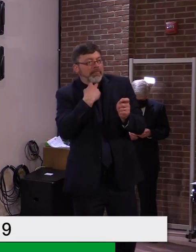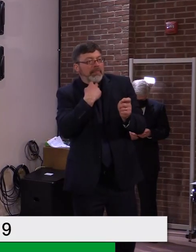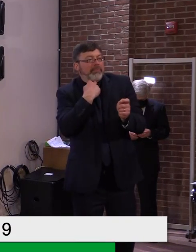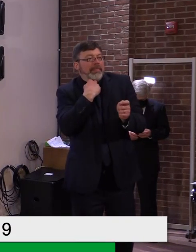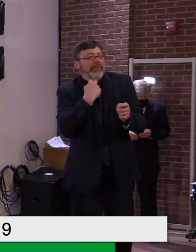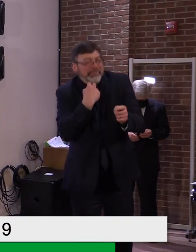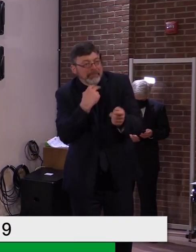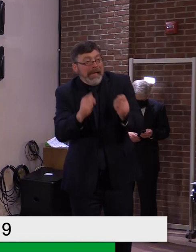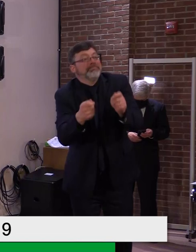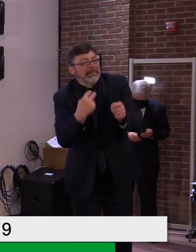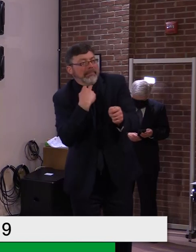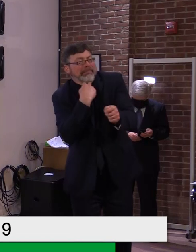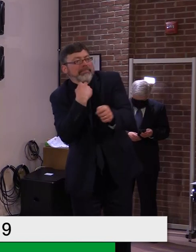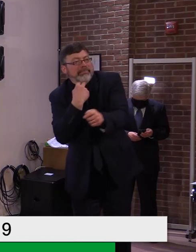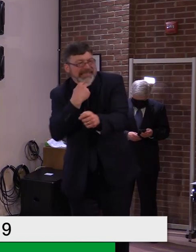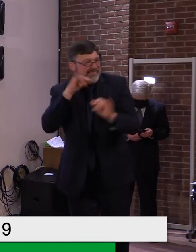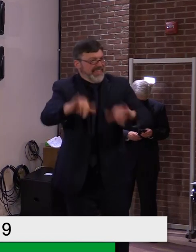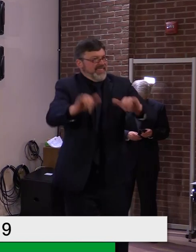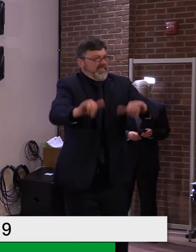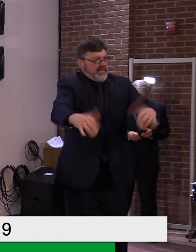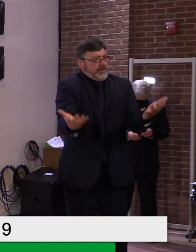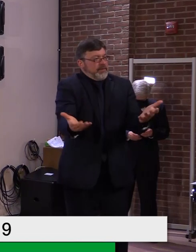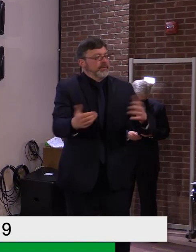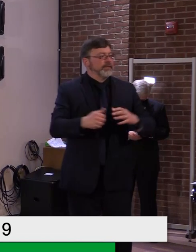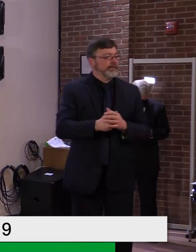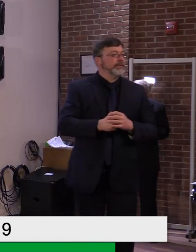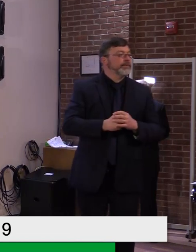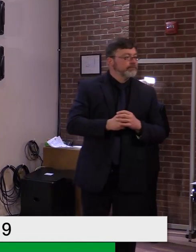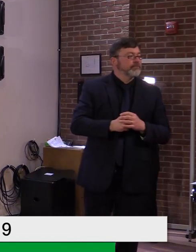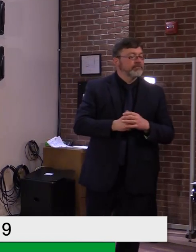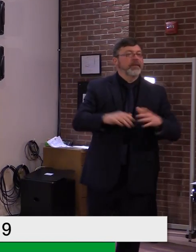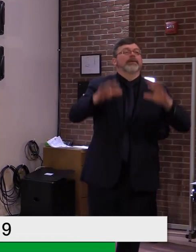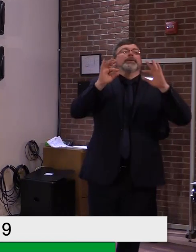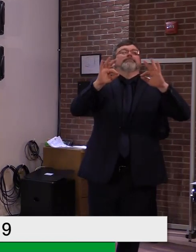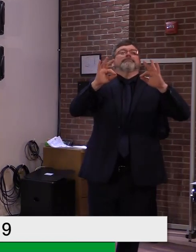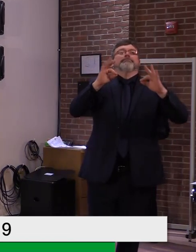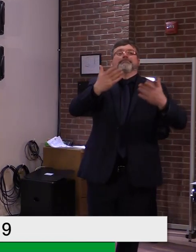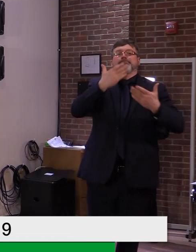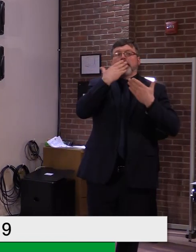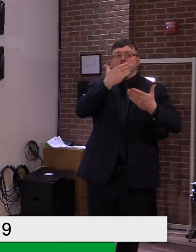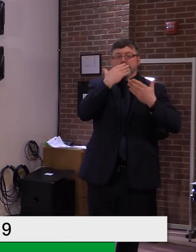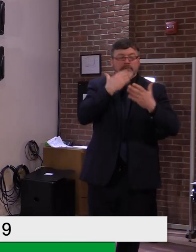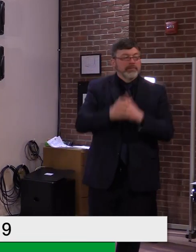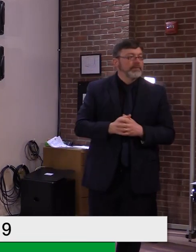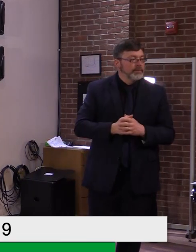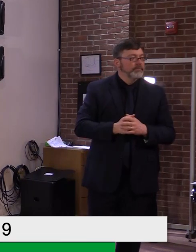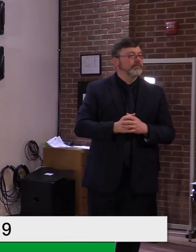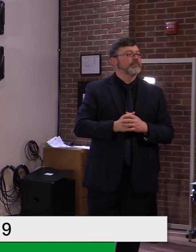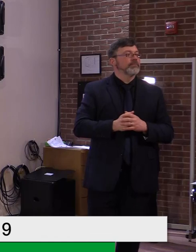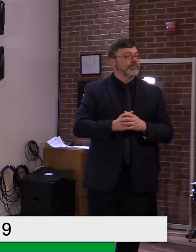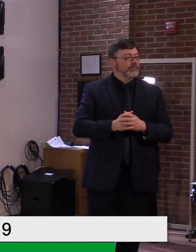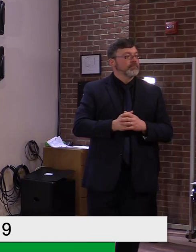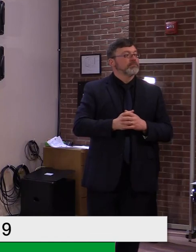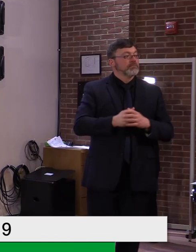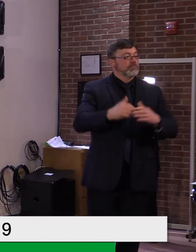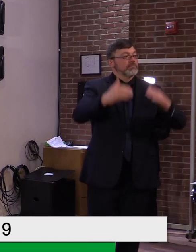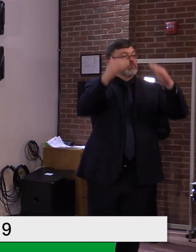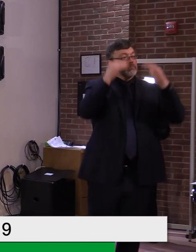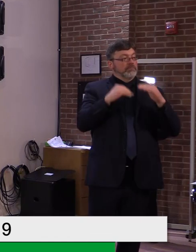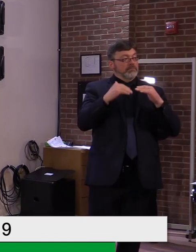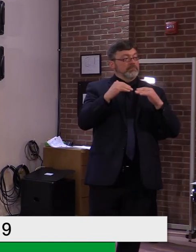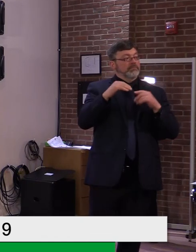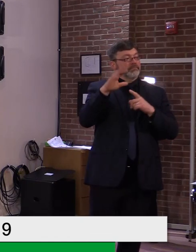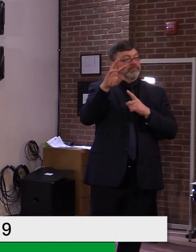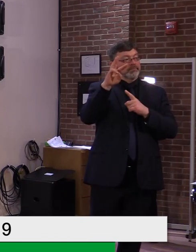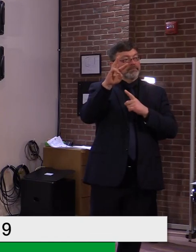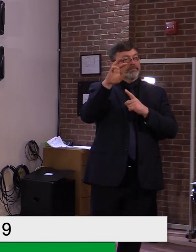All right, we're just about 1 o'clock, but we still have 3 left in the queue. Avery, WCIS? I wanted to ask again about